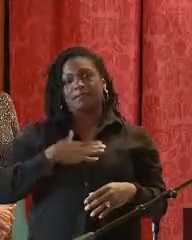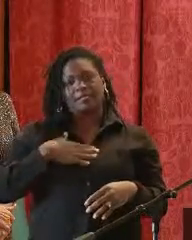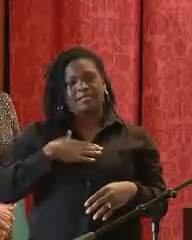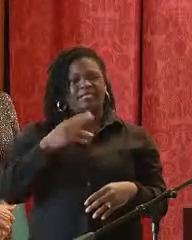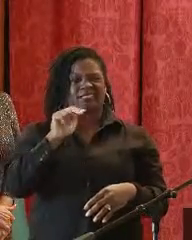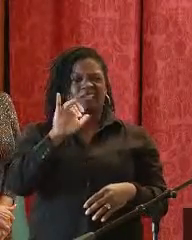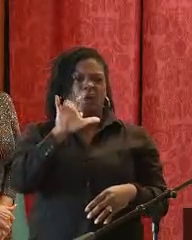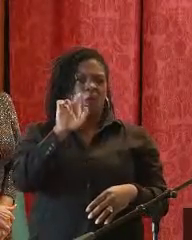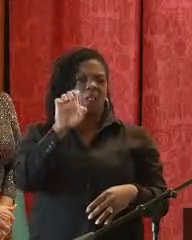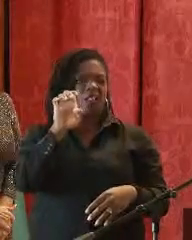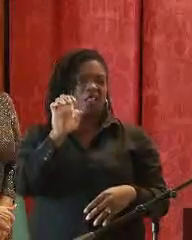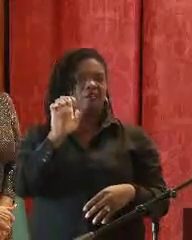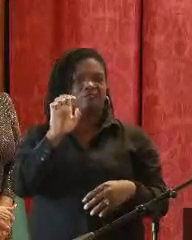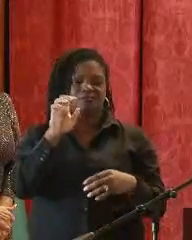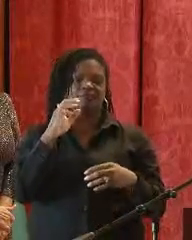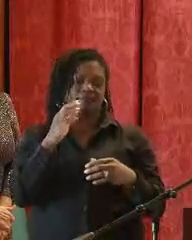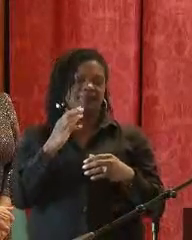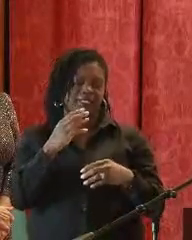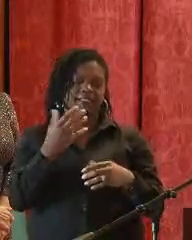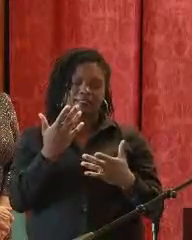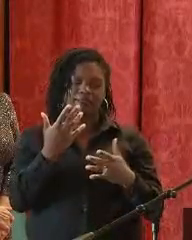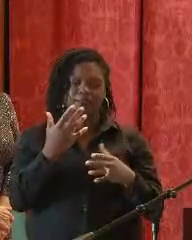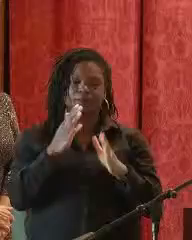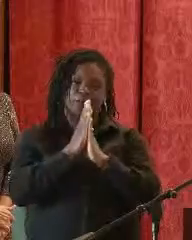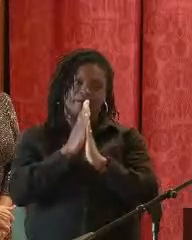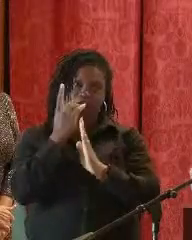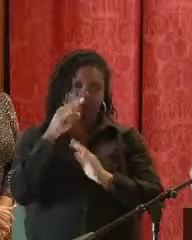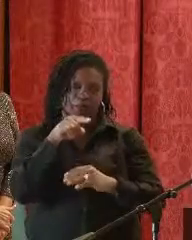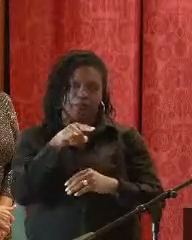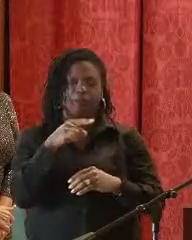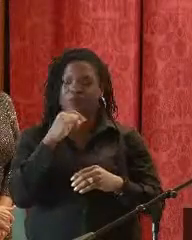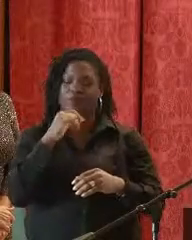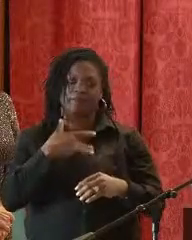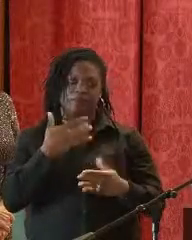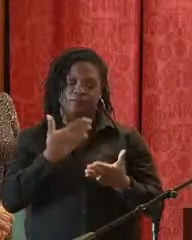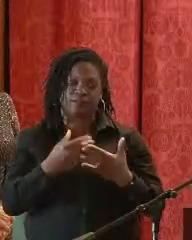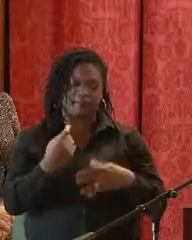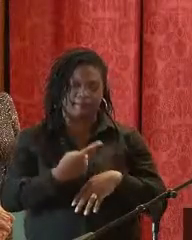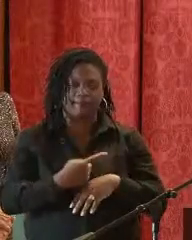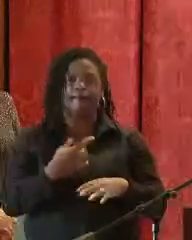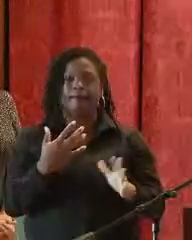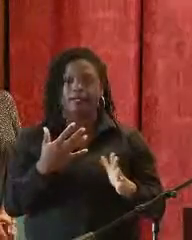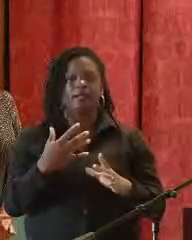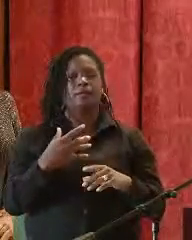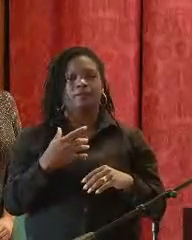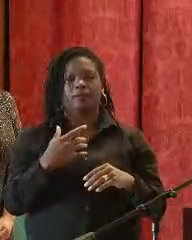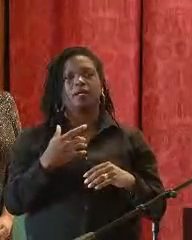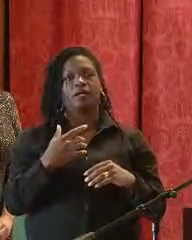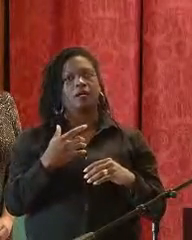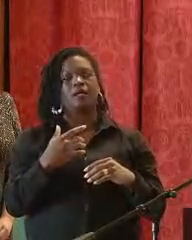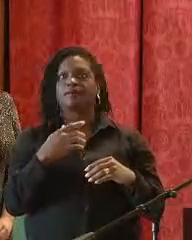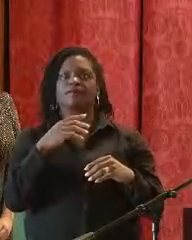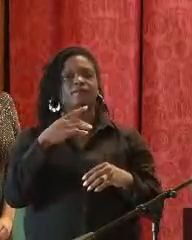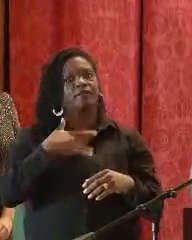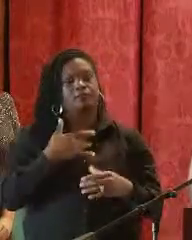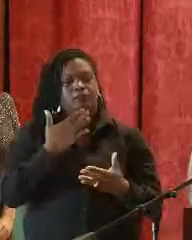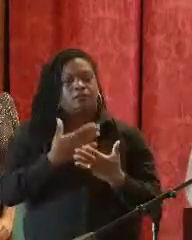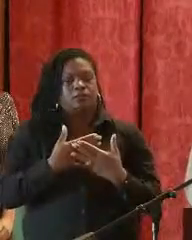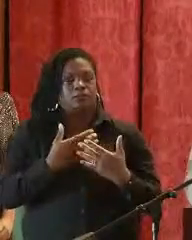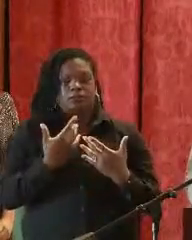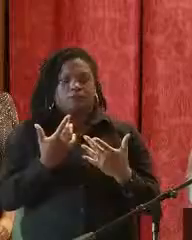She's not feeling well today, so she couldn't be here today. So I don't want to forget about her because she's a staunch advocate, and it's a delight working with